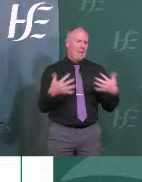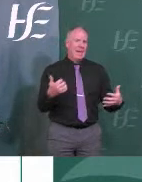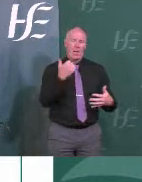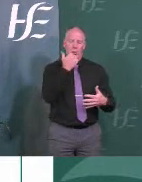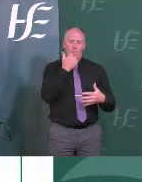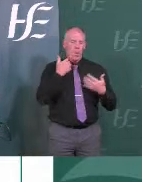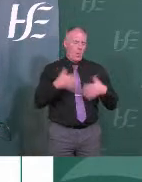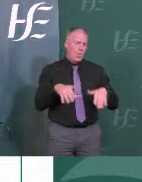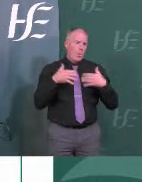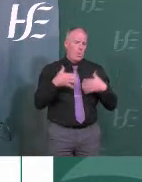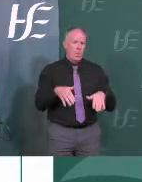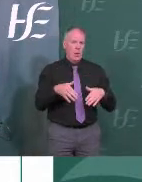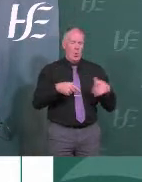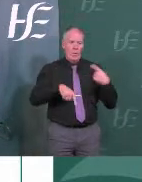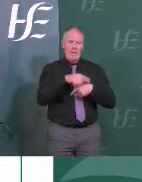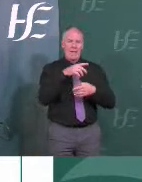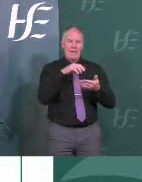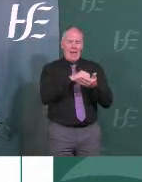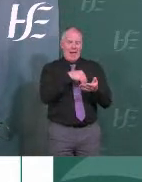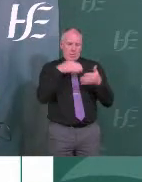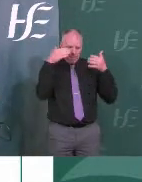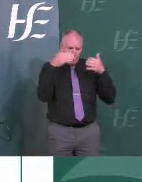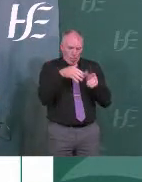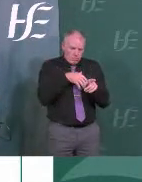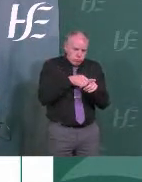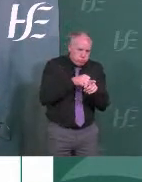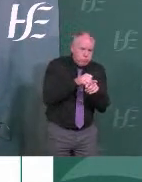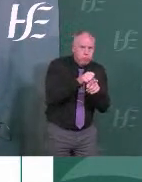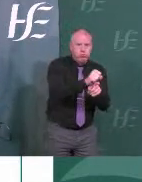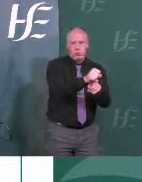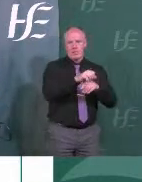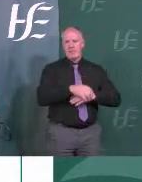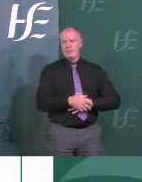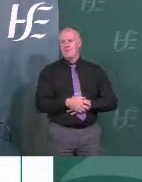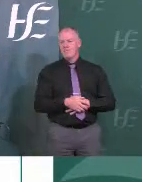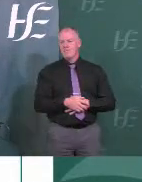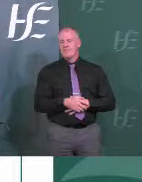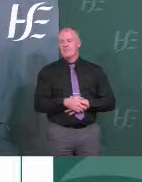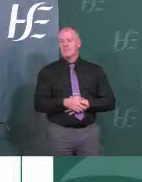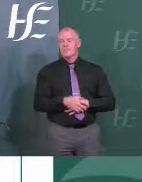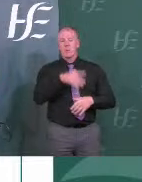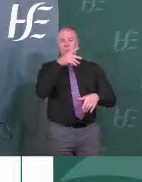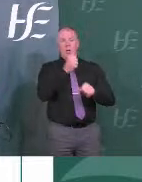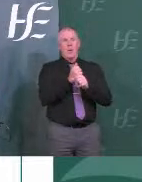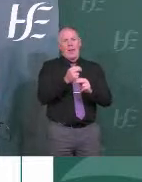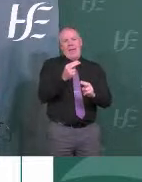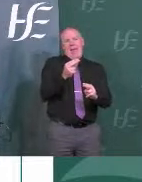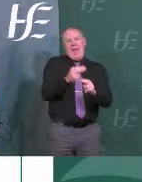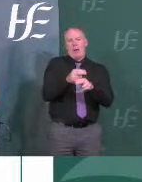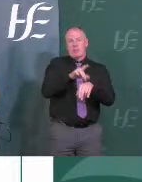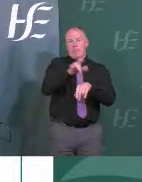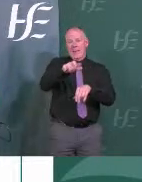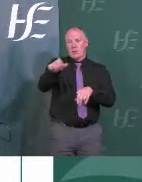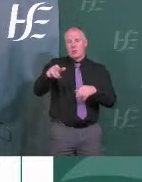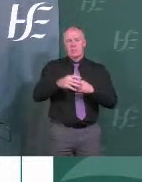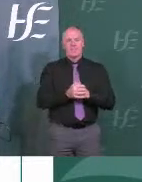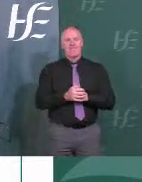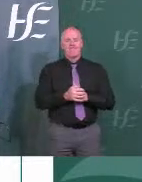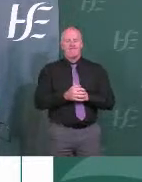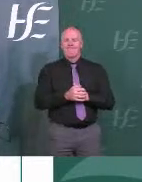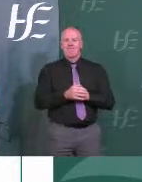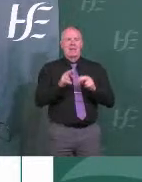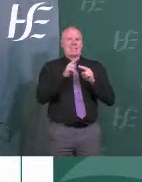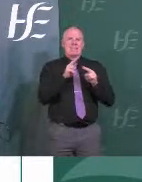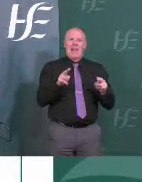obviously, and something that we have to really focus on. In terms of outpatients in general, it has not been,